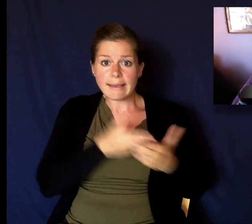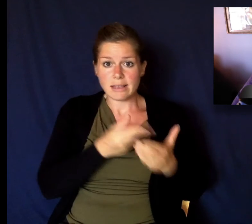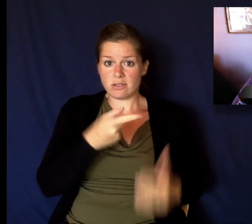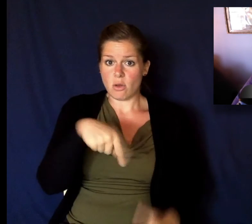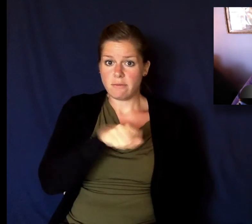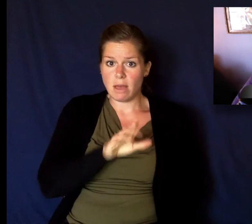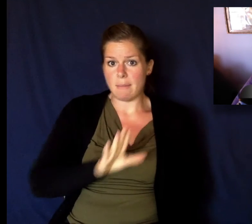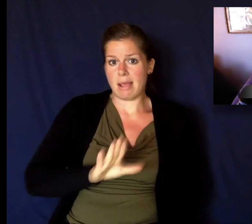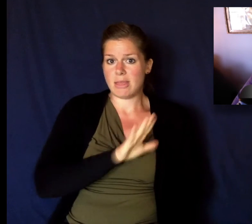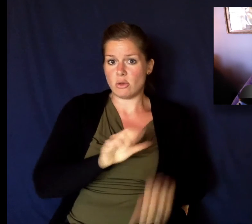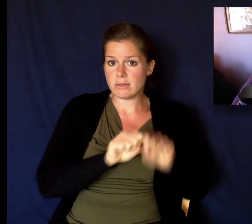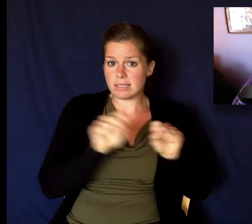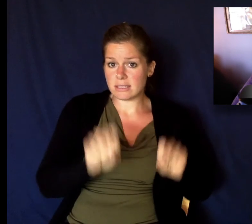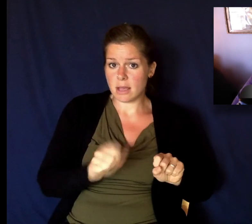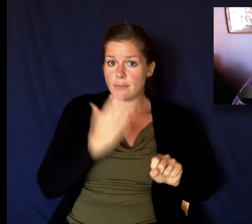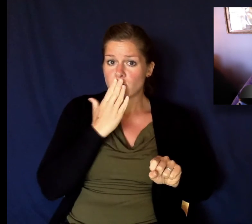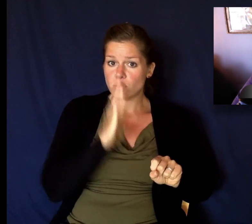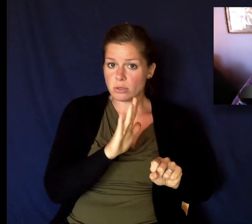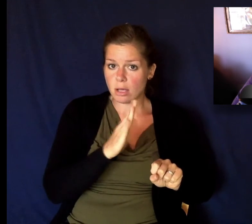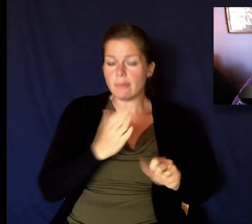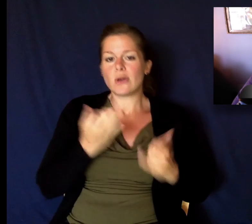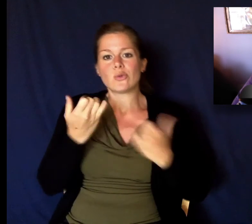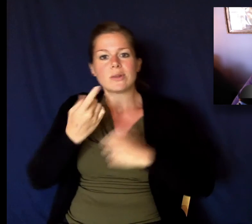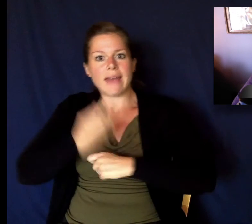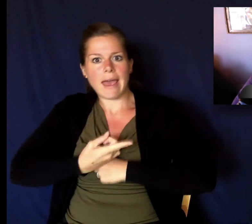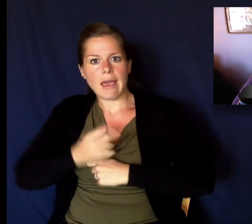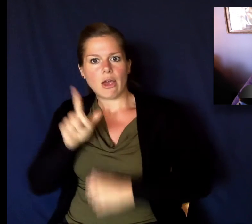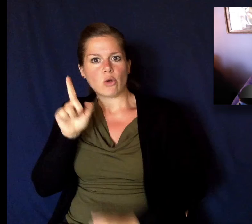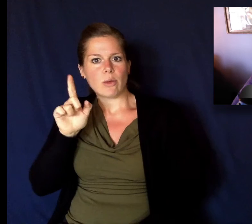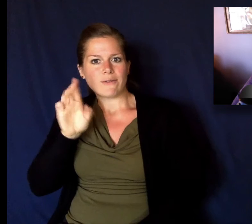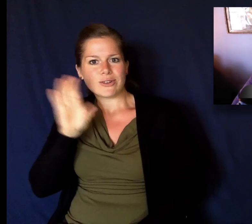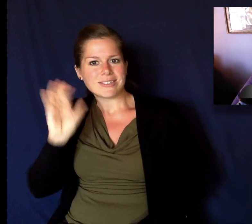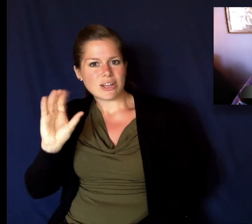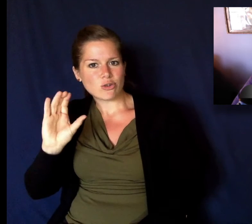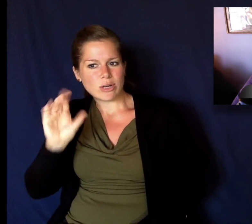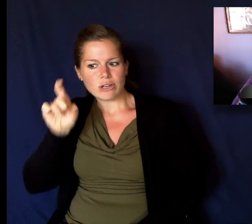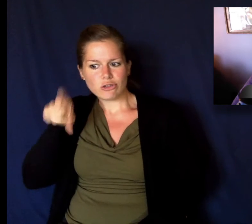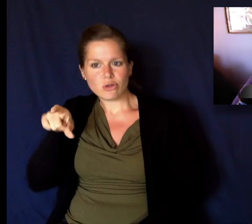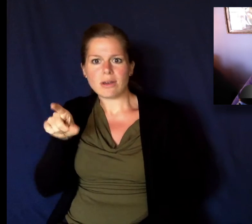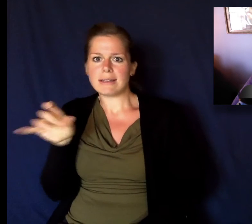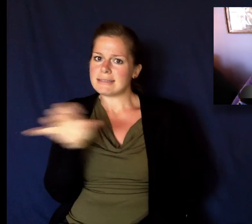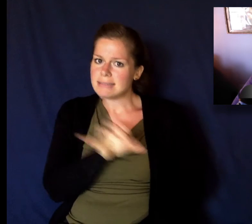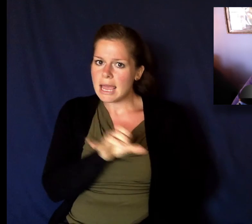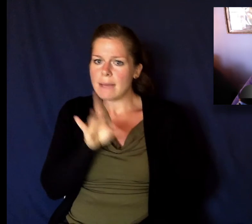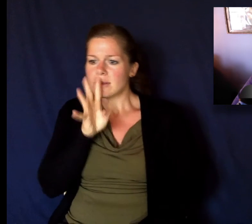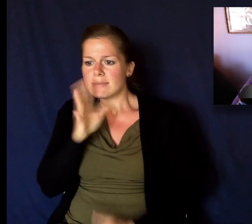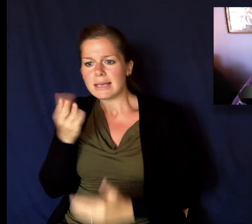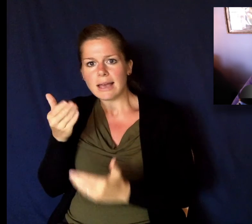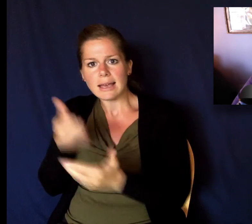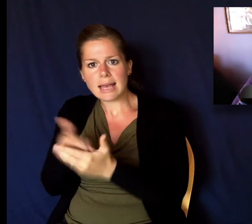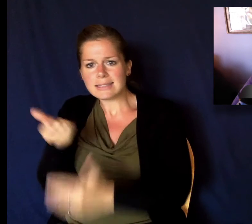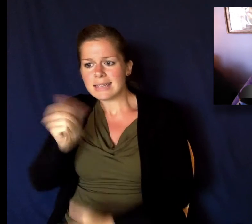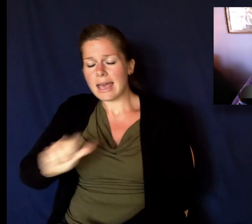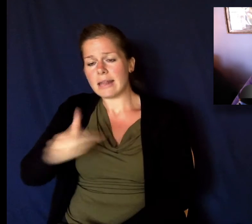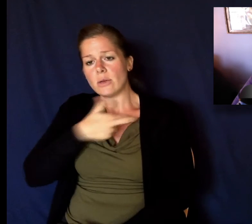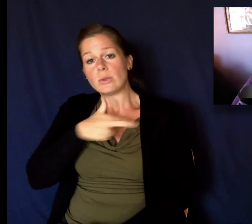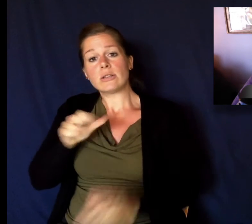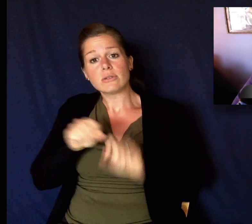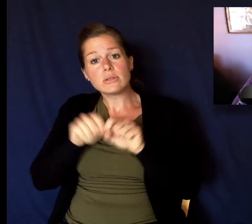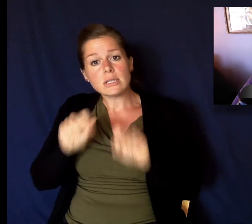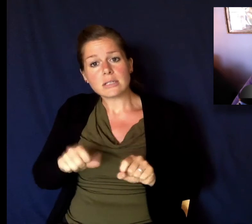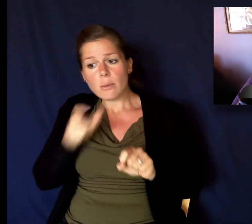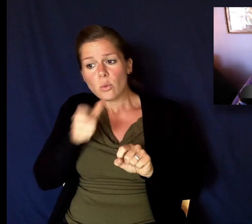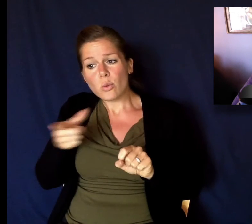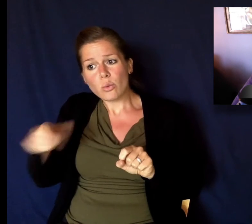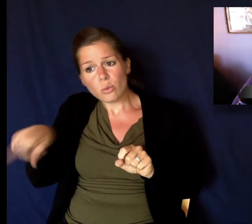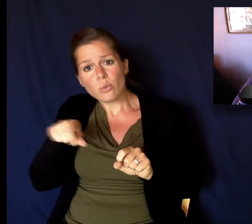the system of the day in Jerusalem, we today in the 21st century certainly should speak against